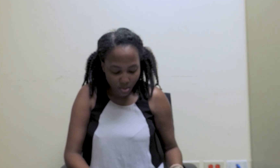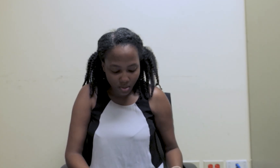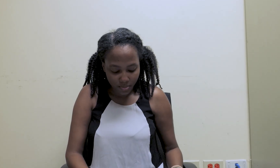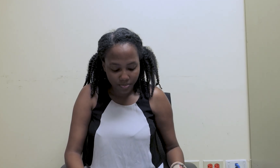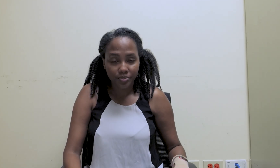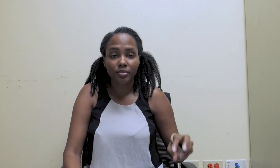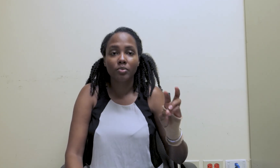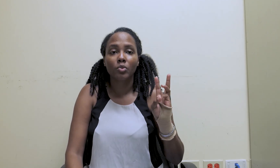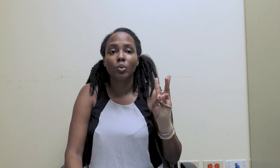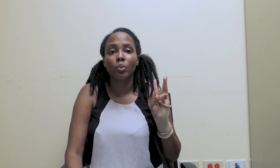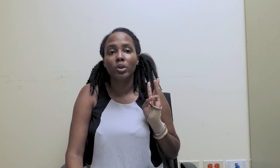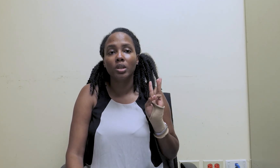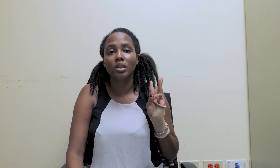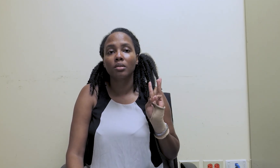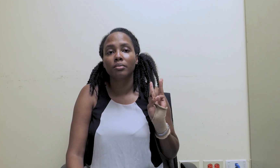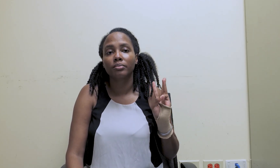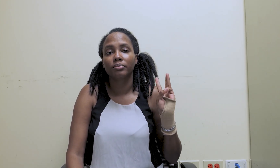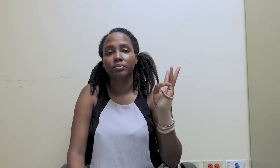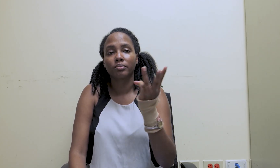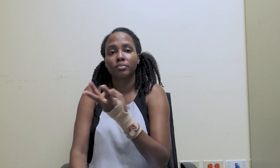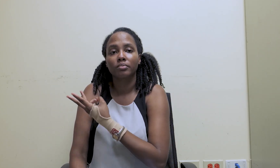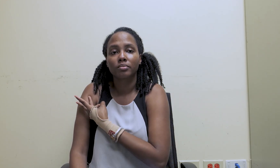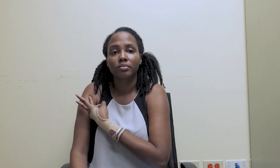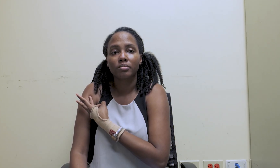understood. We